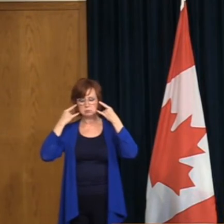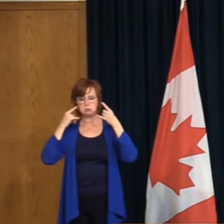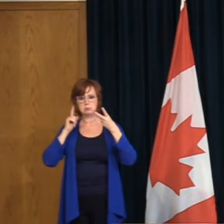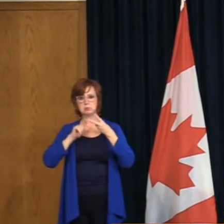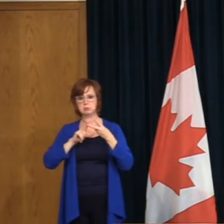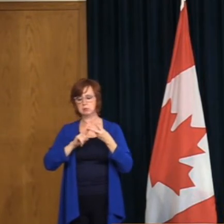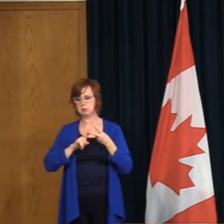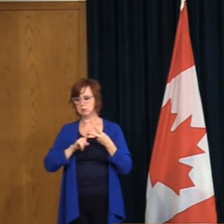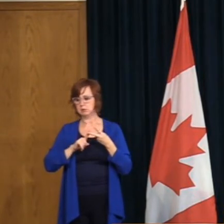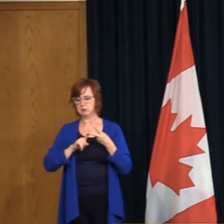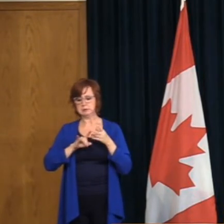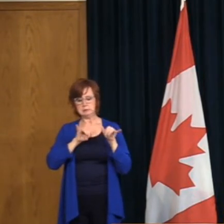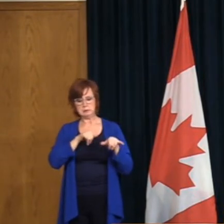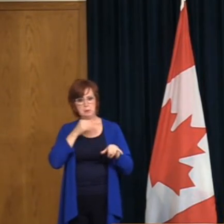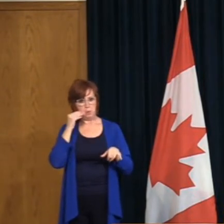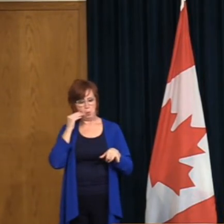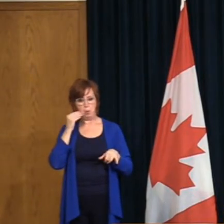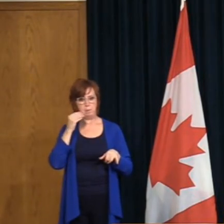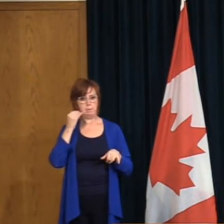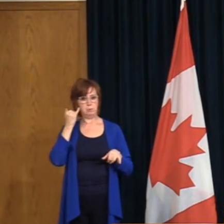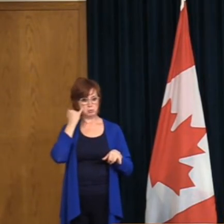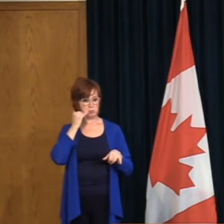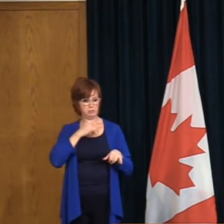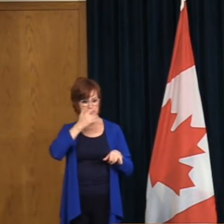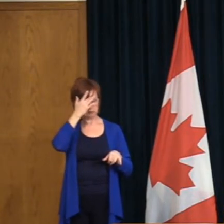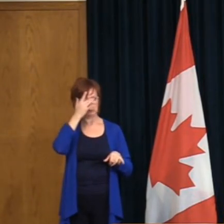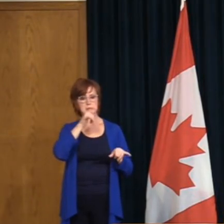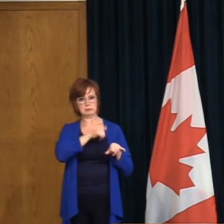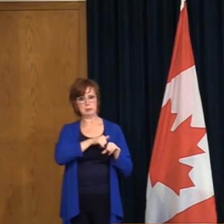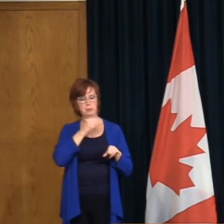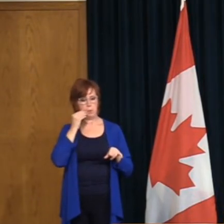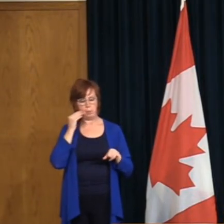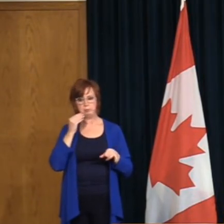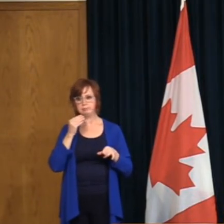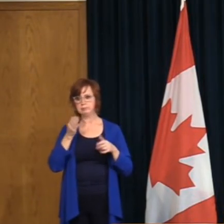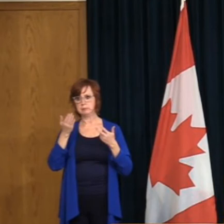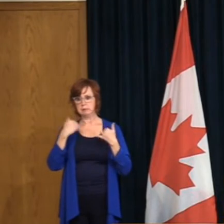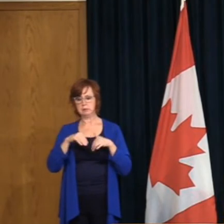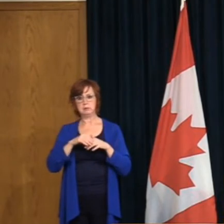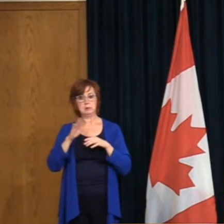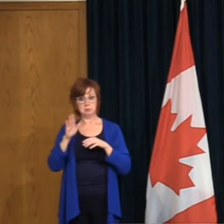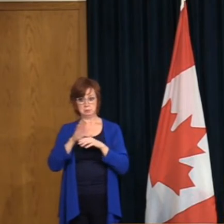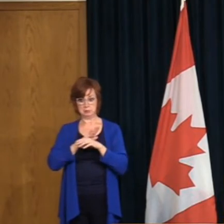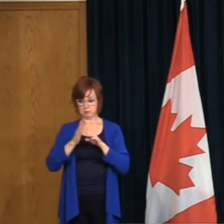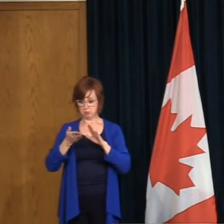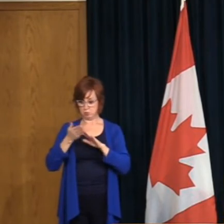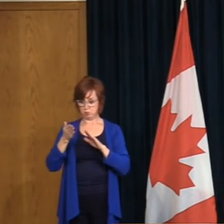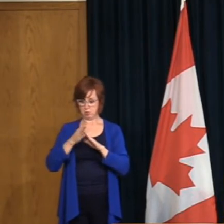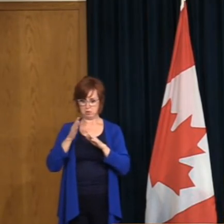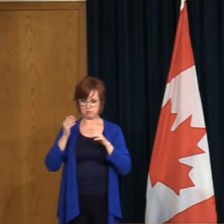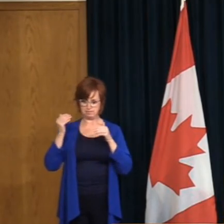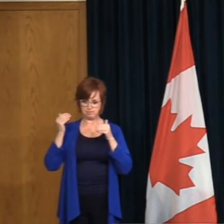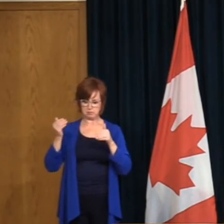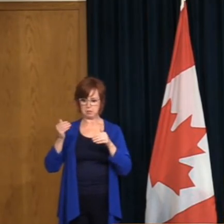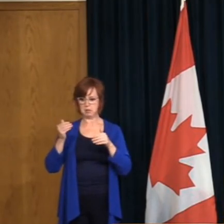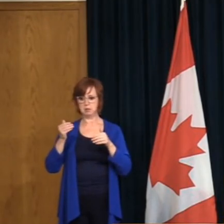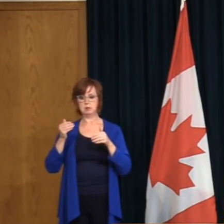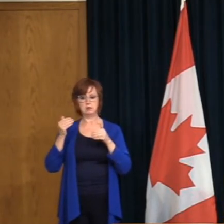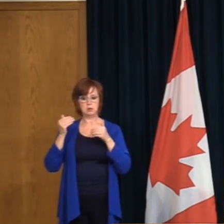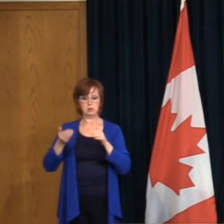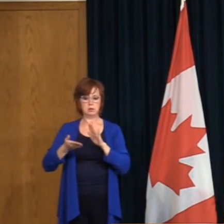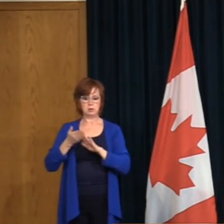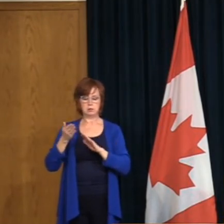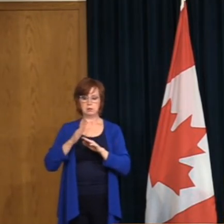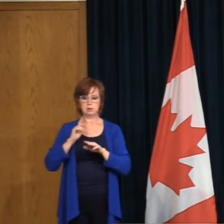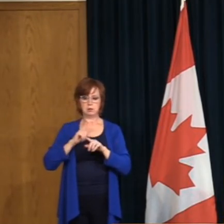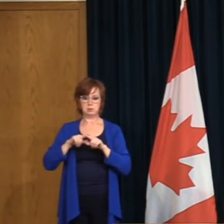business owners and operators then either continue to operate, or if there's some local guidance at that time, maybe